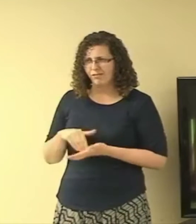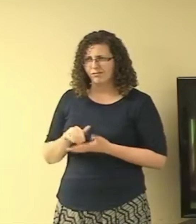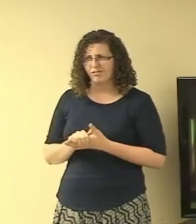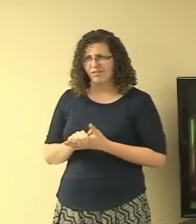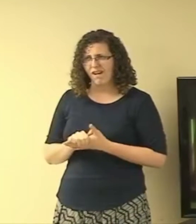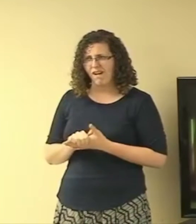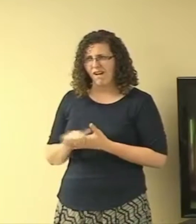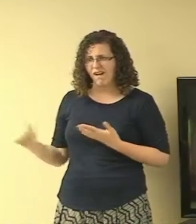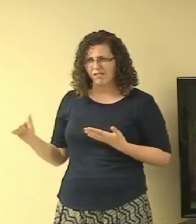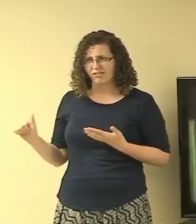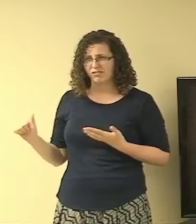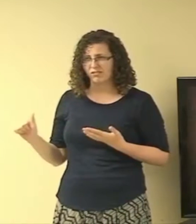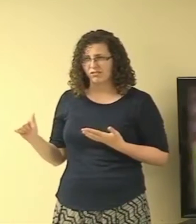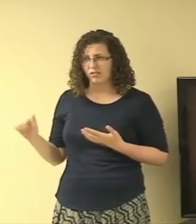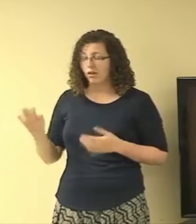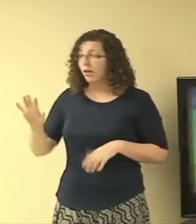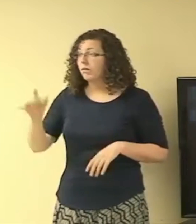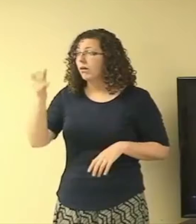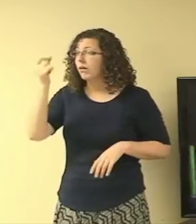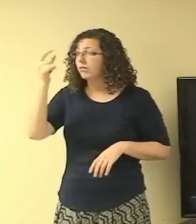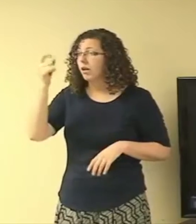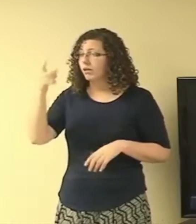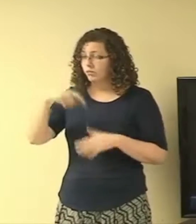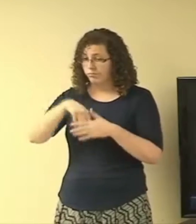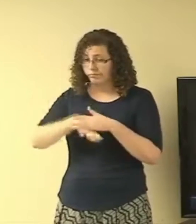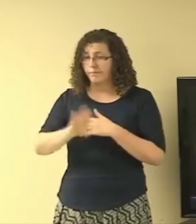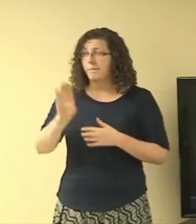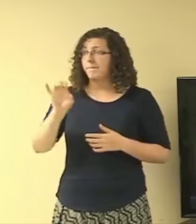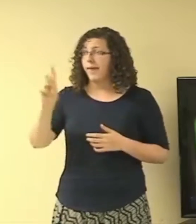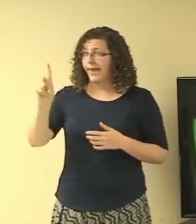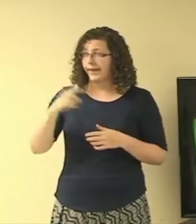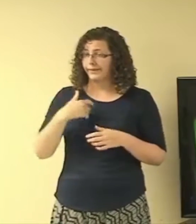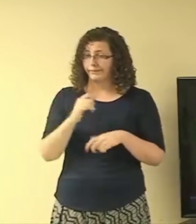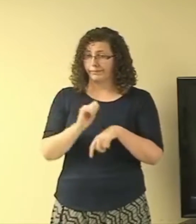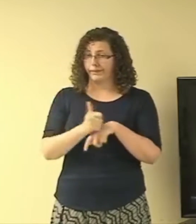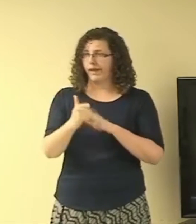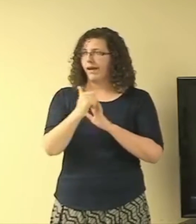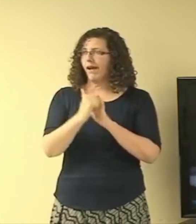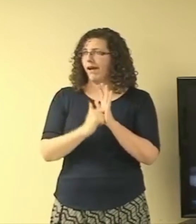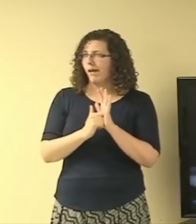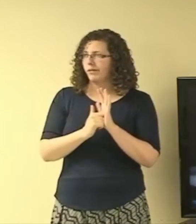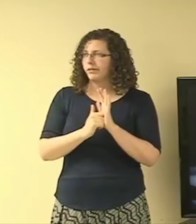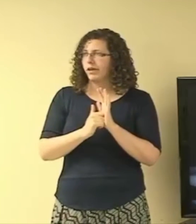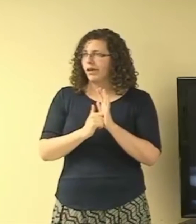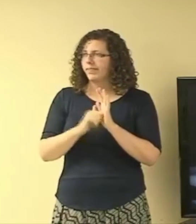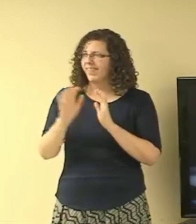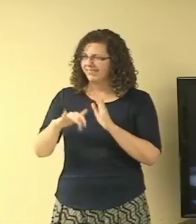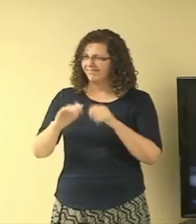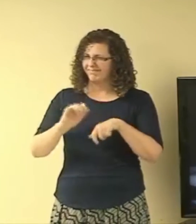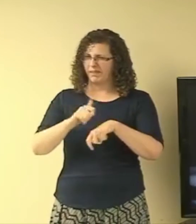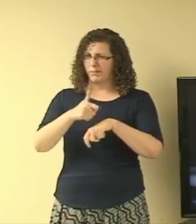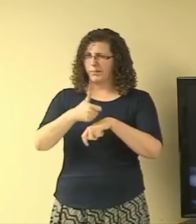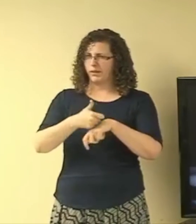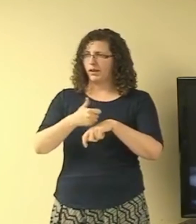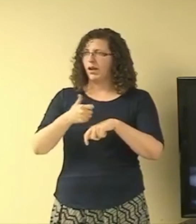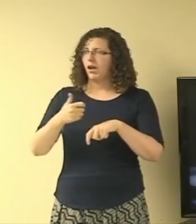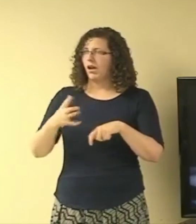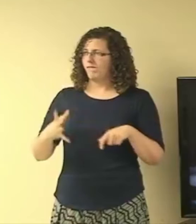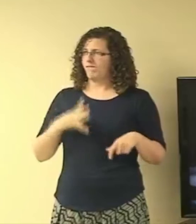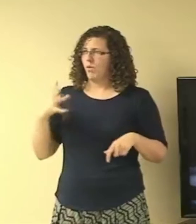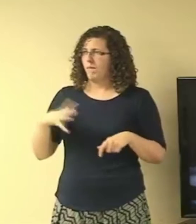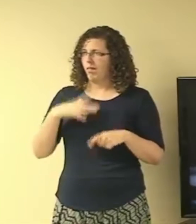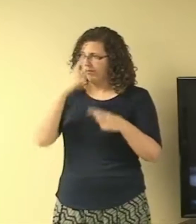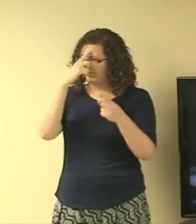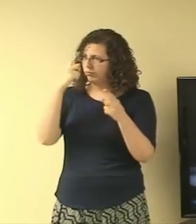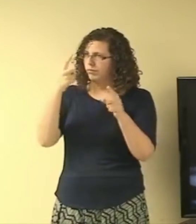the trust. Because, see, when you make a deposit into a bank, in legal terms, what a lawyer would tell you is you have just placed in that bank a